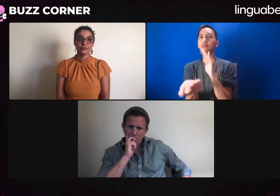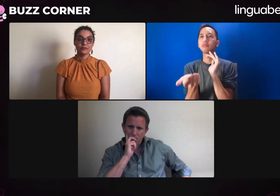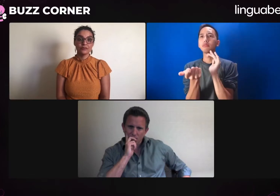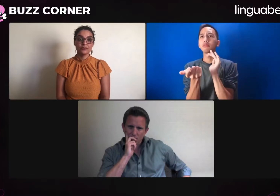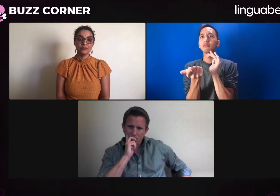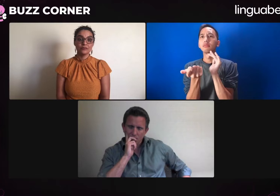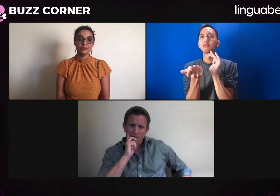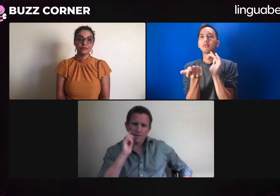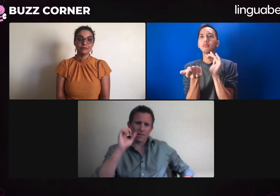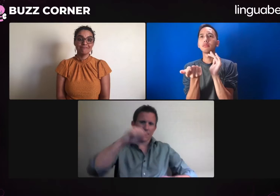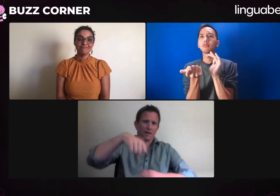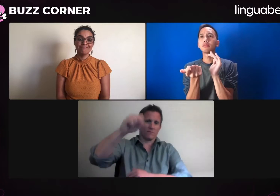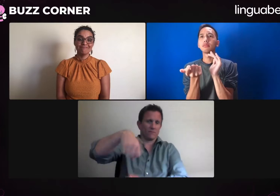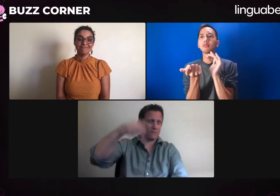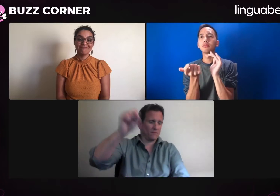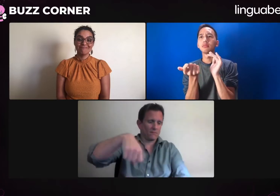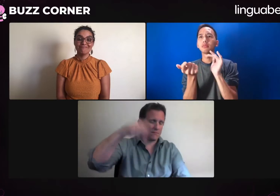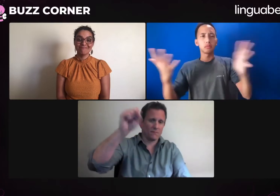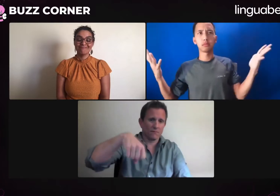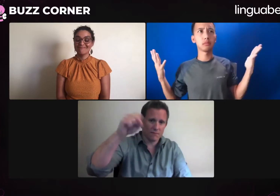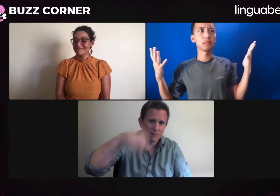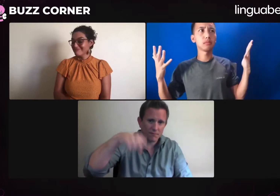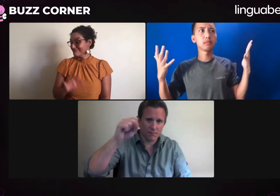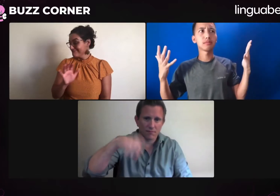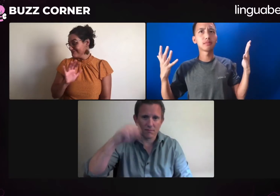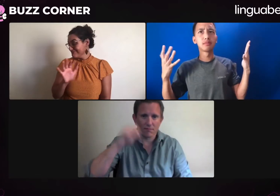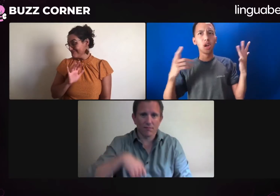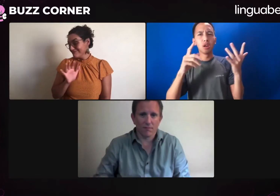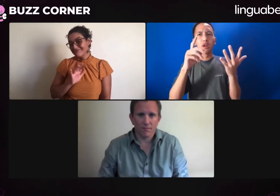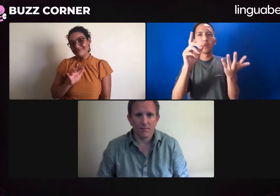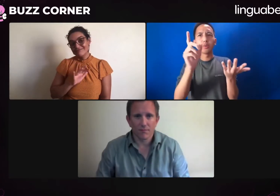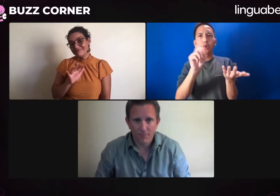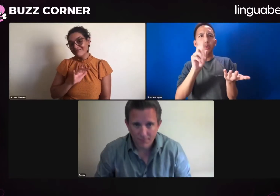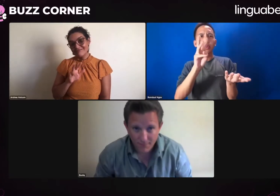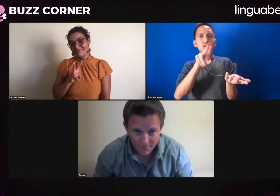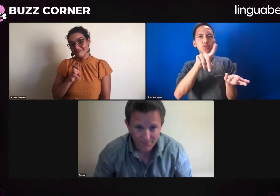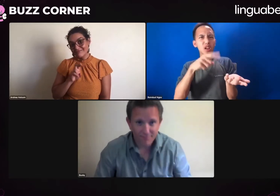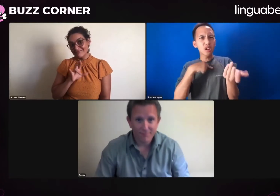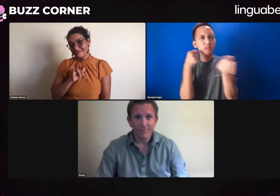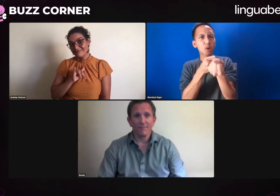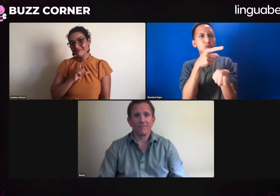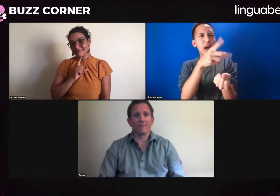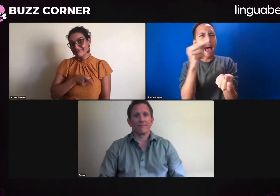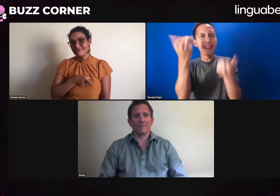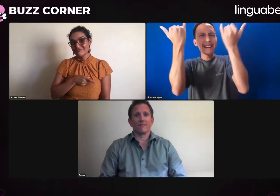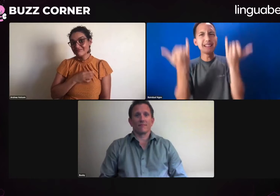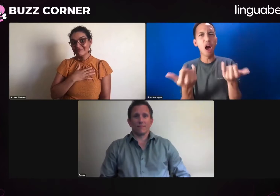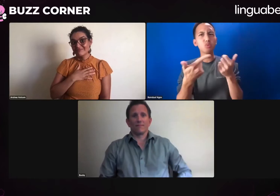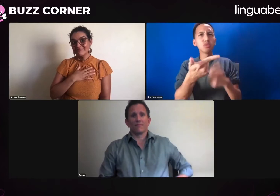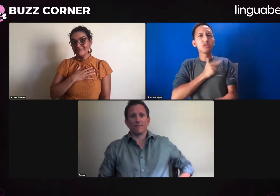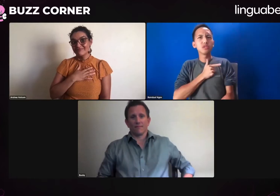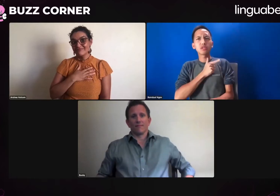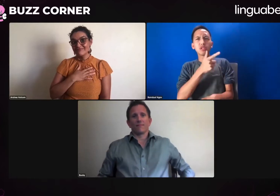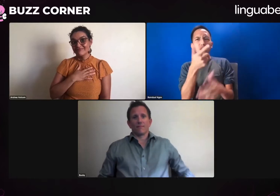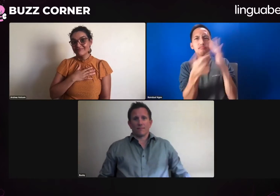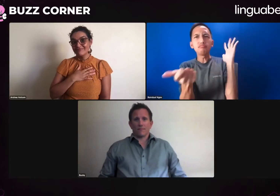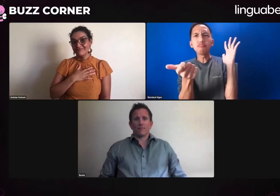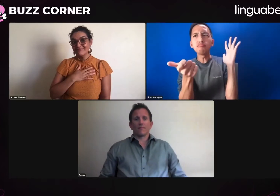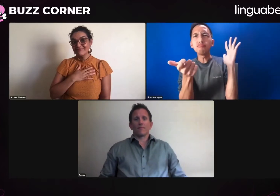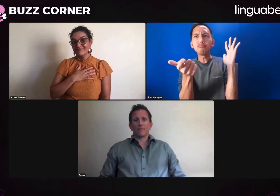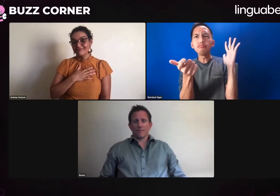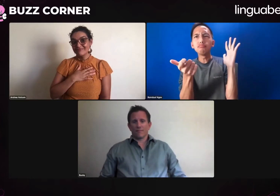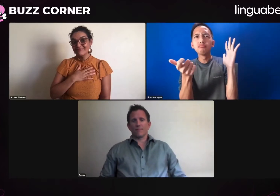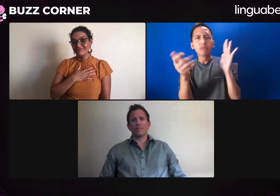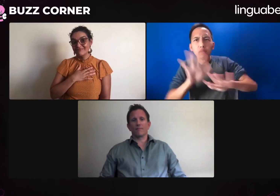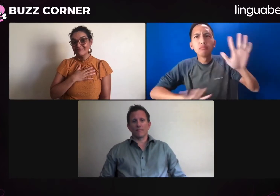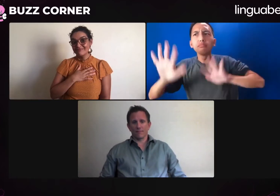supportive. But when it was time to get support from those groups of people, I never found it. So I am standing up